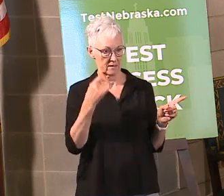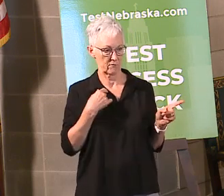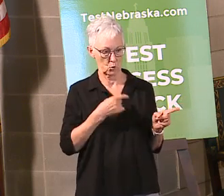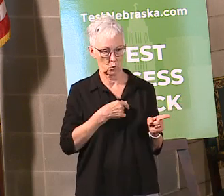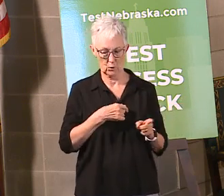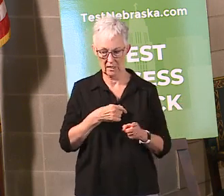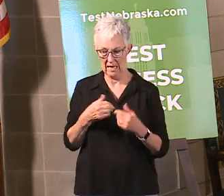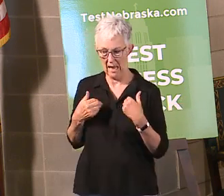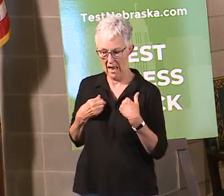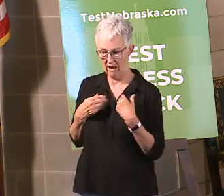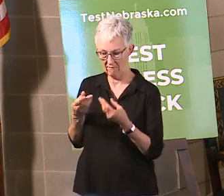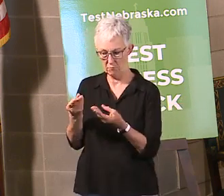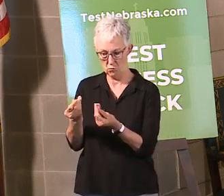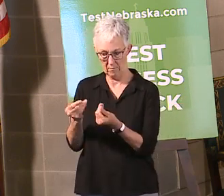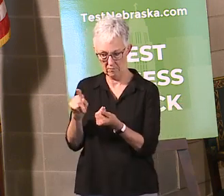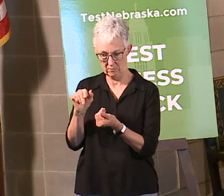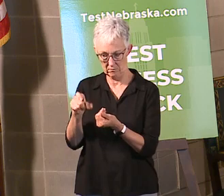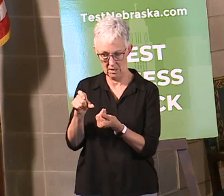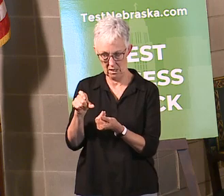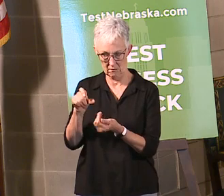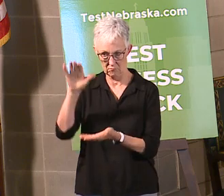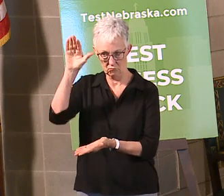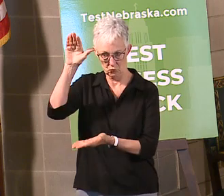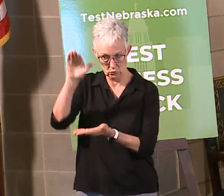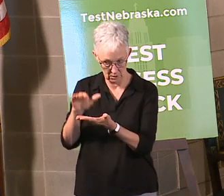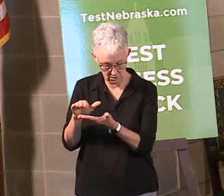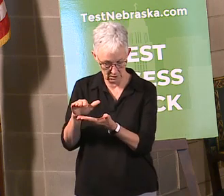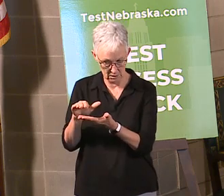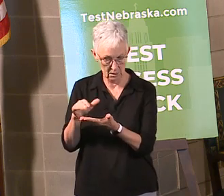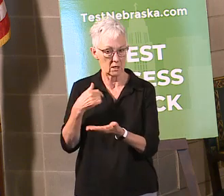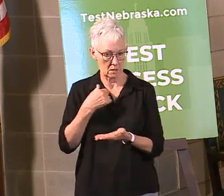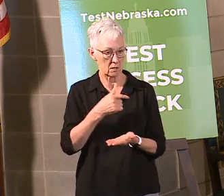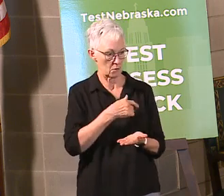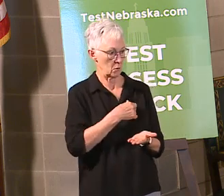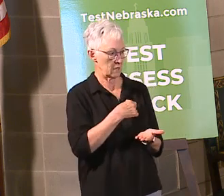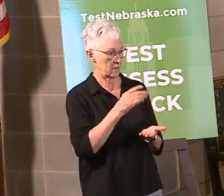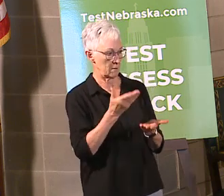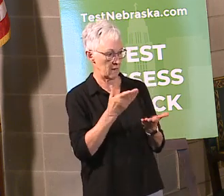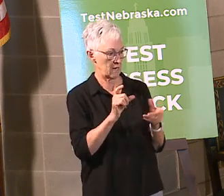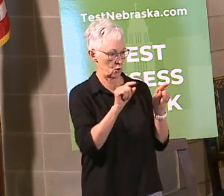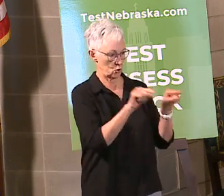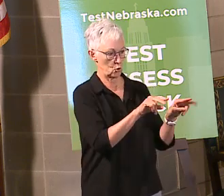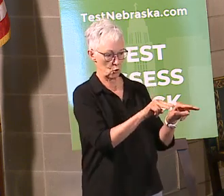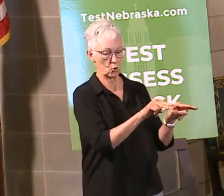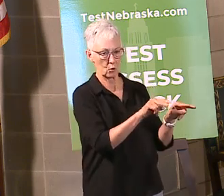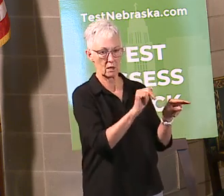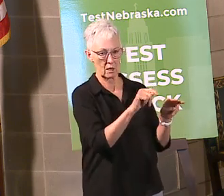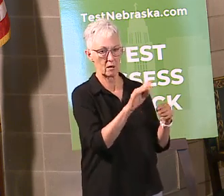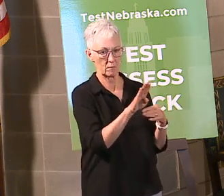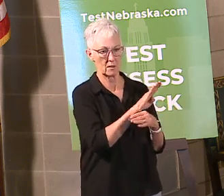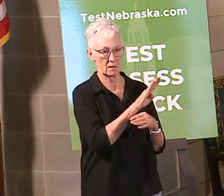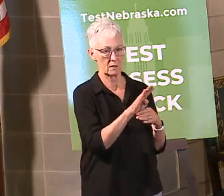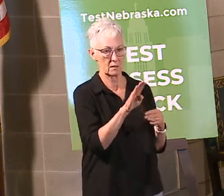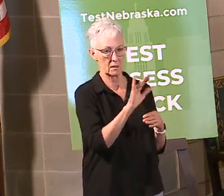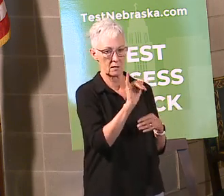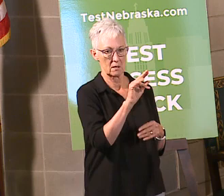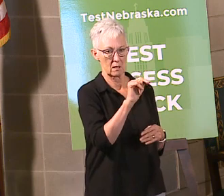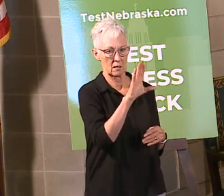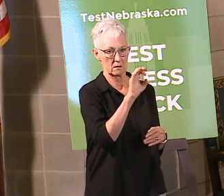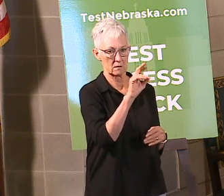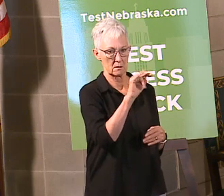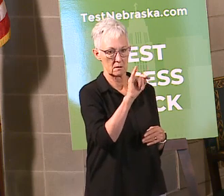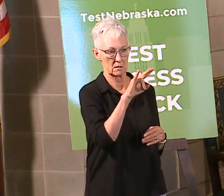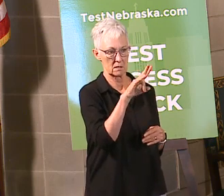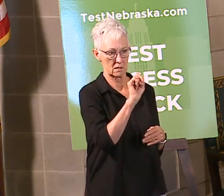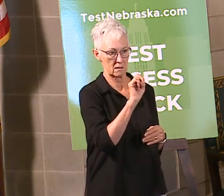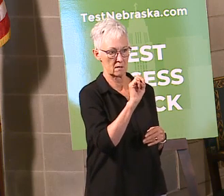to be different for the property tax bill because of our revenue issues. The same thing is going to be true for the business incentive, that their expectations are going to